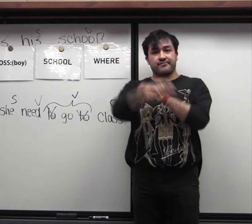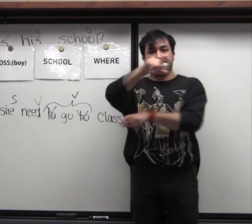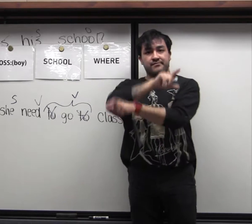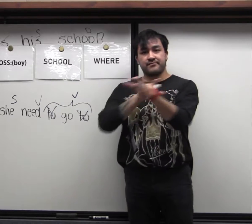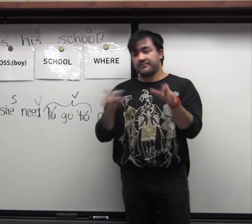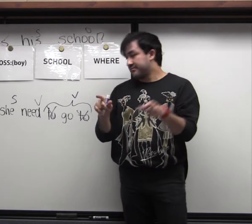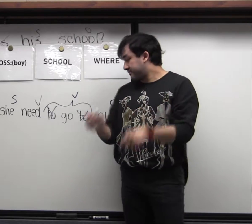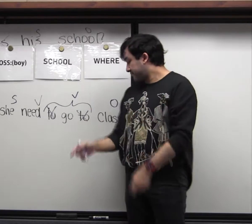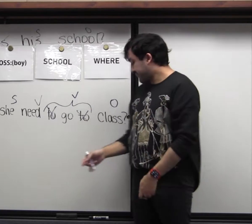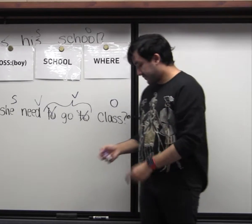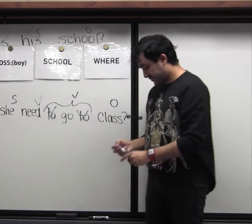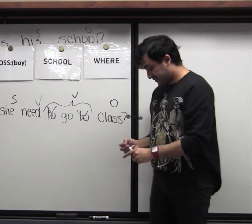our object for class.